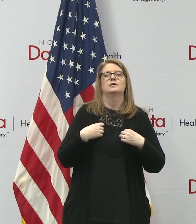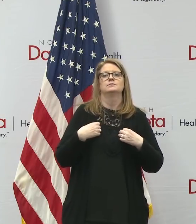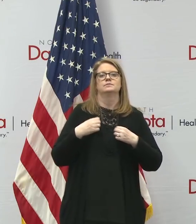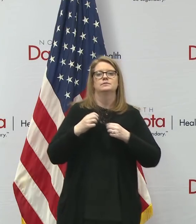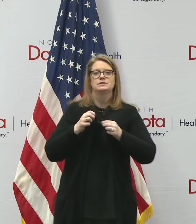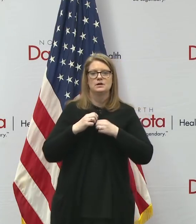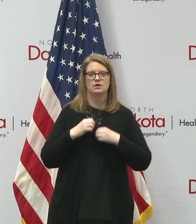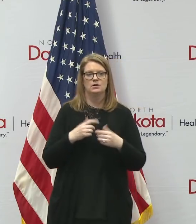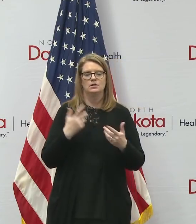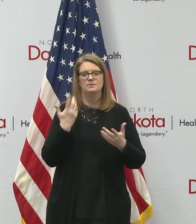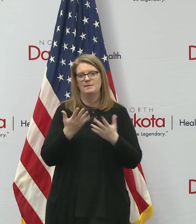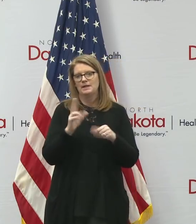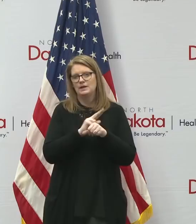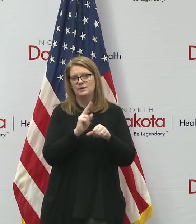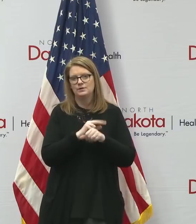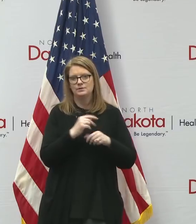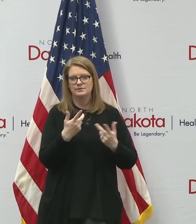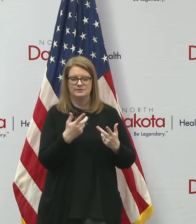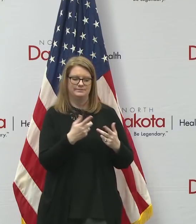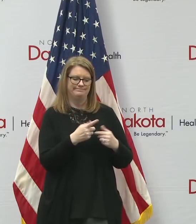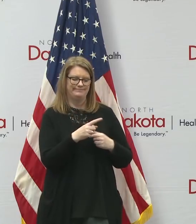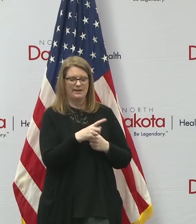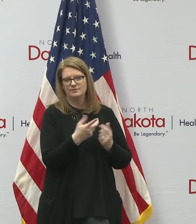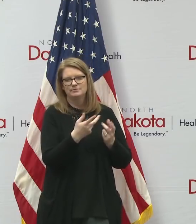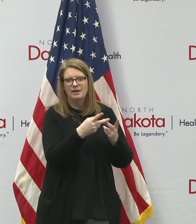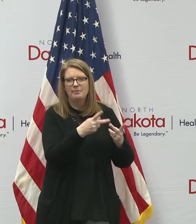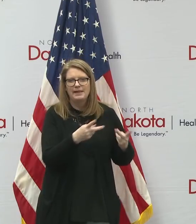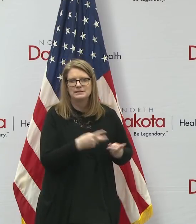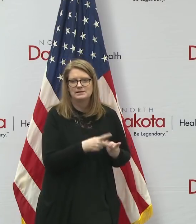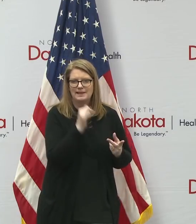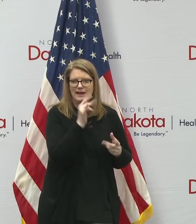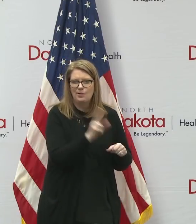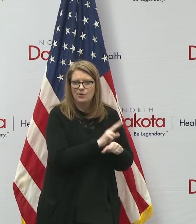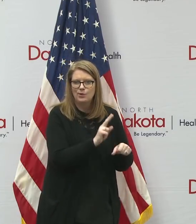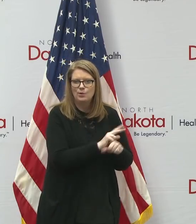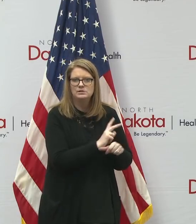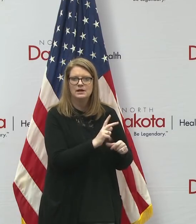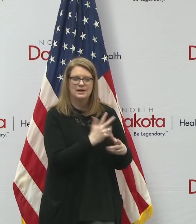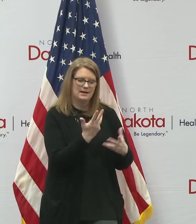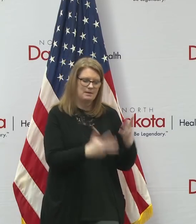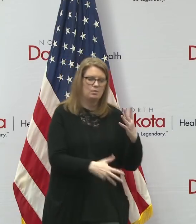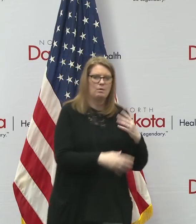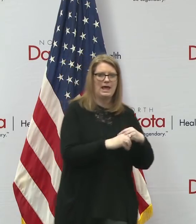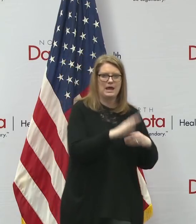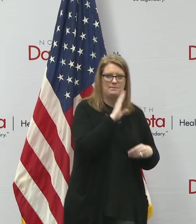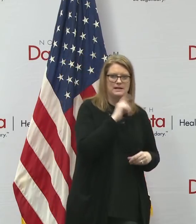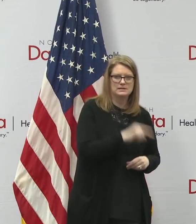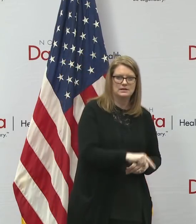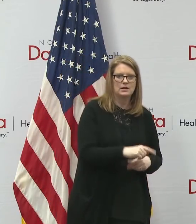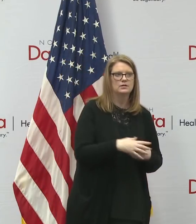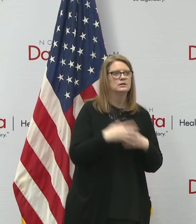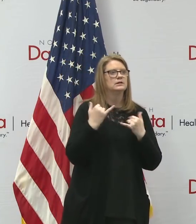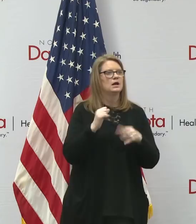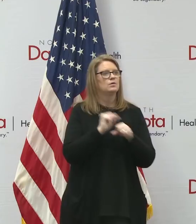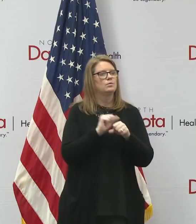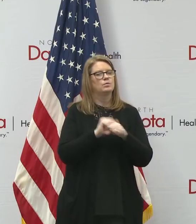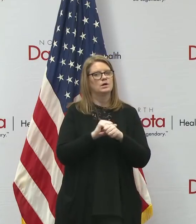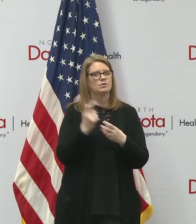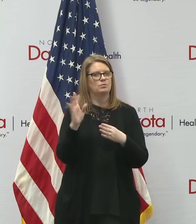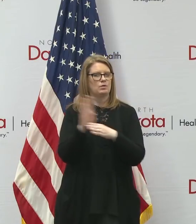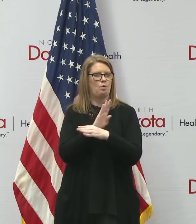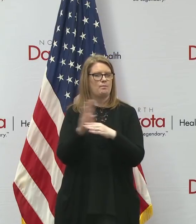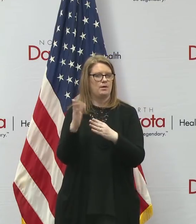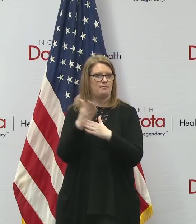then where they use space that they normally don't for patient care. And right now, we're working with corporate partners on